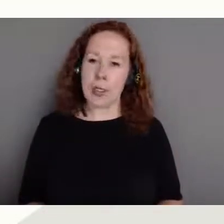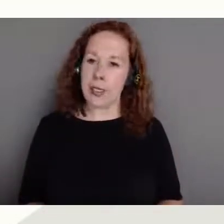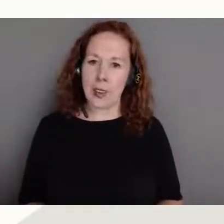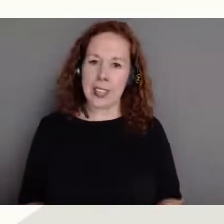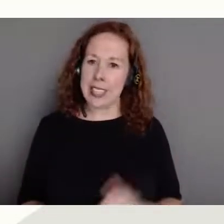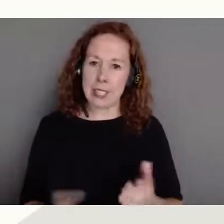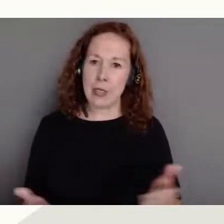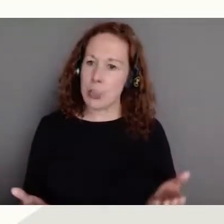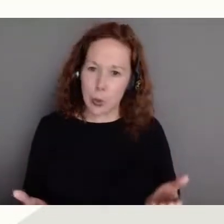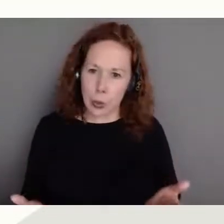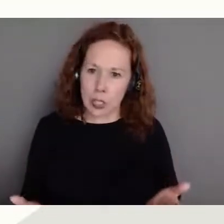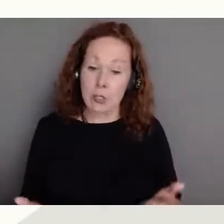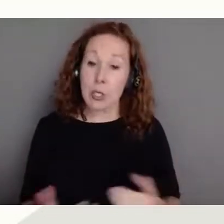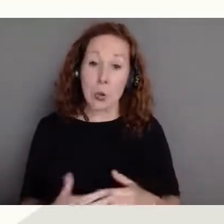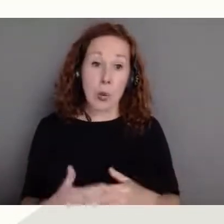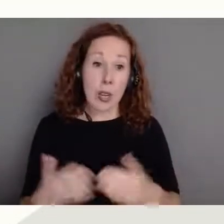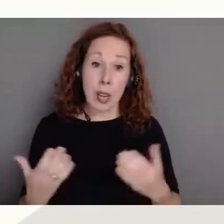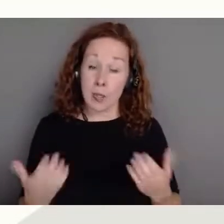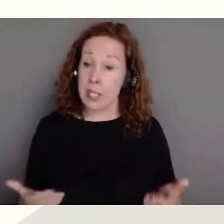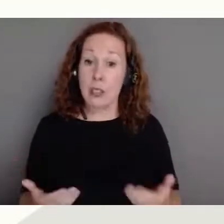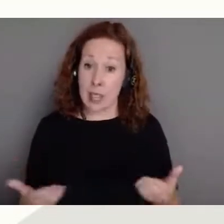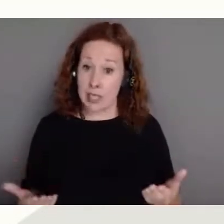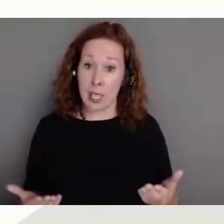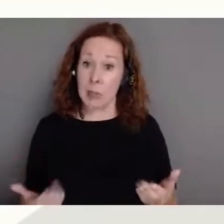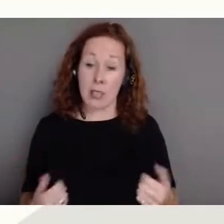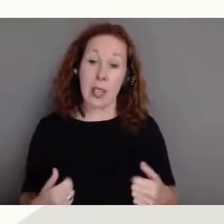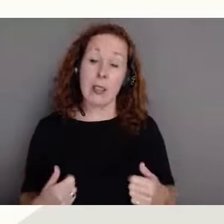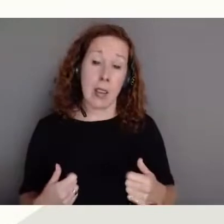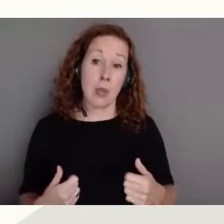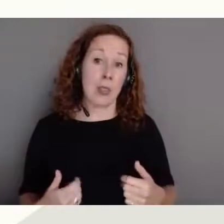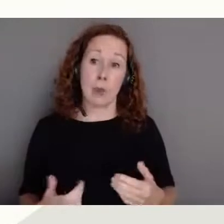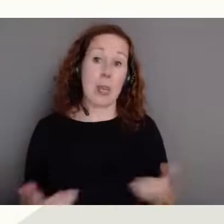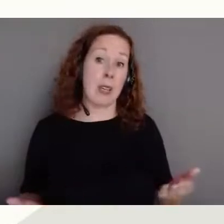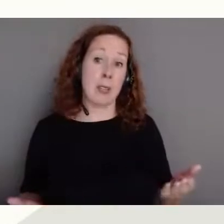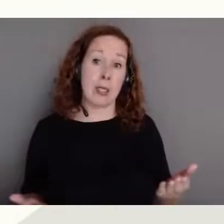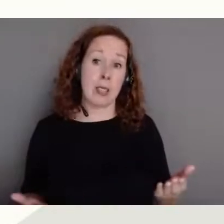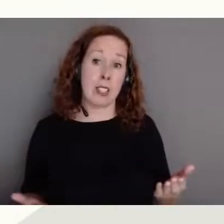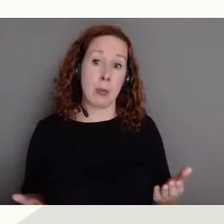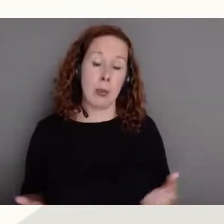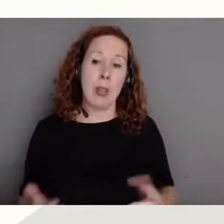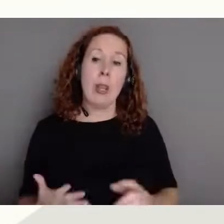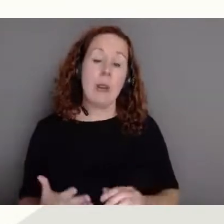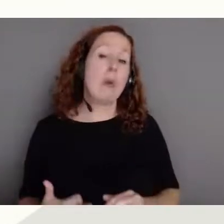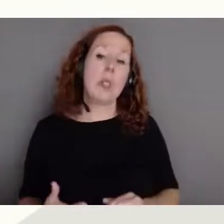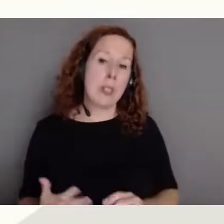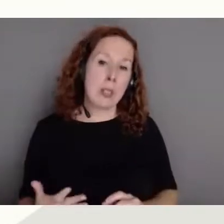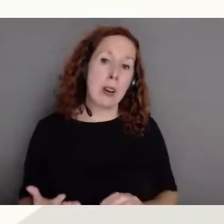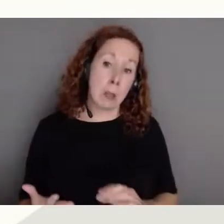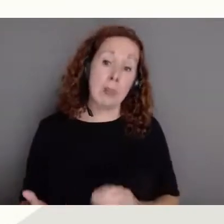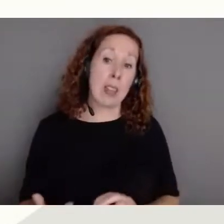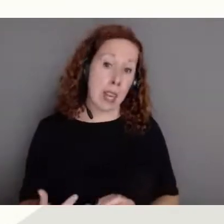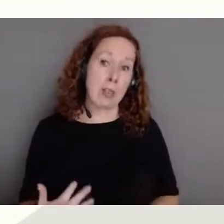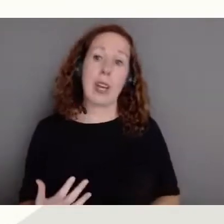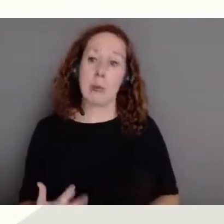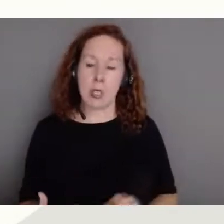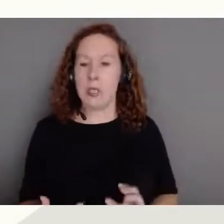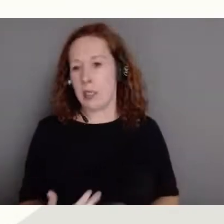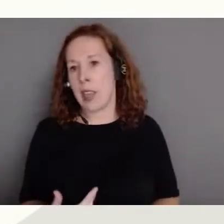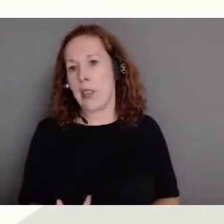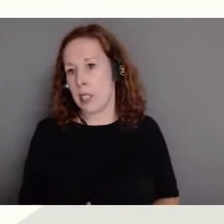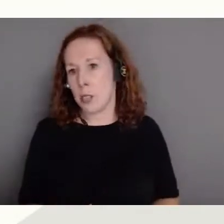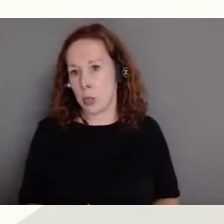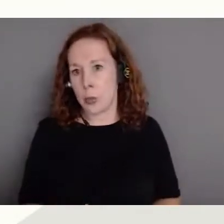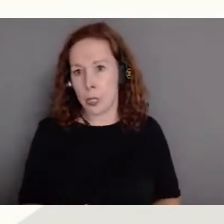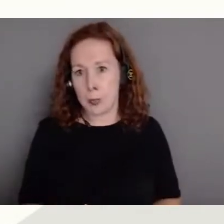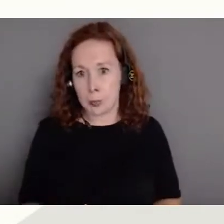Depends on the Yeah. individuals. So at these events that I'm saying now that they're making them accessible, most of the time they have a captionist